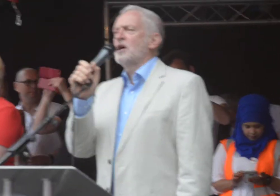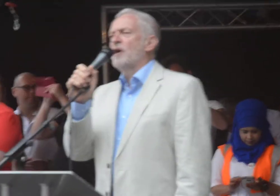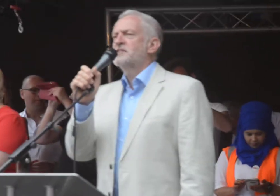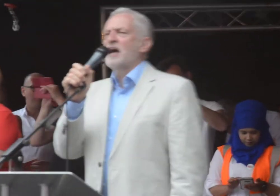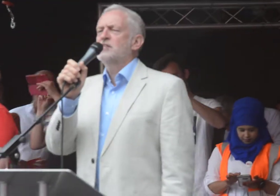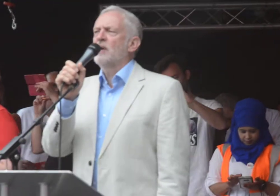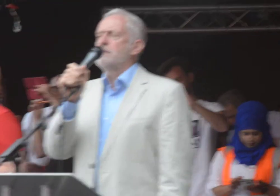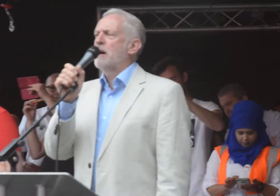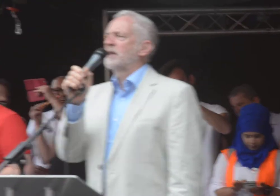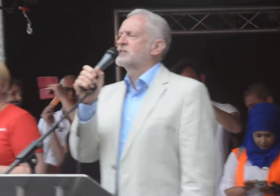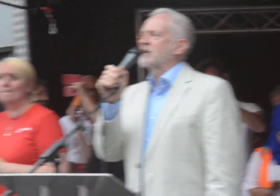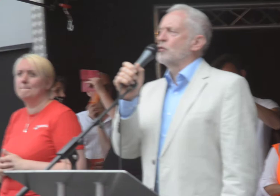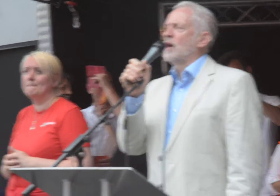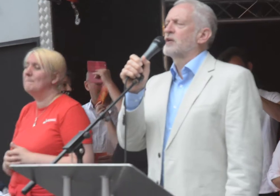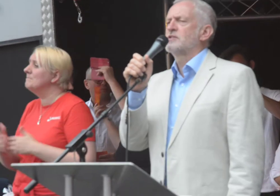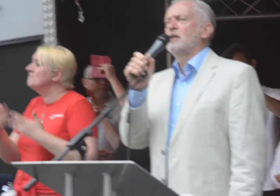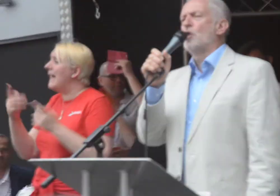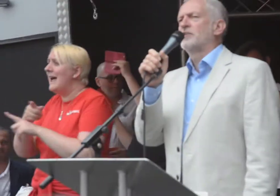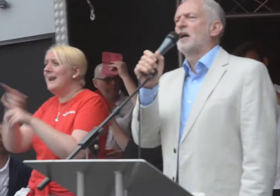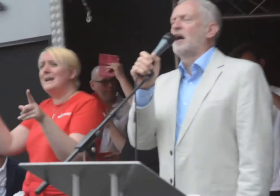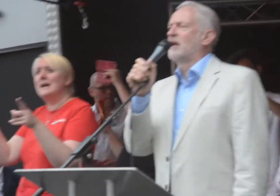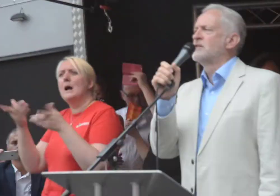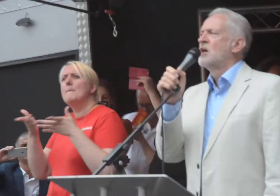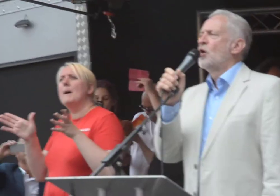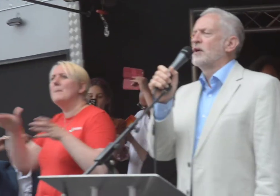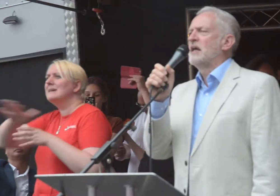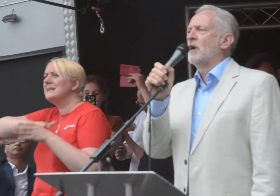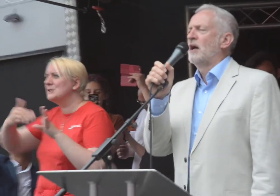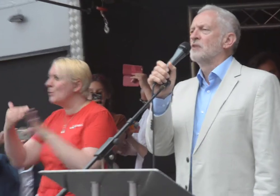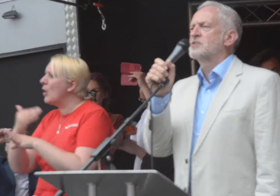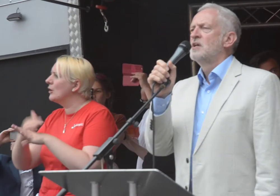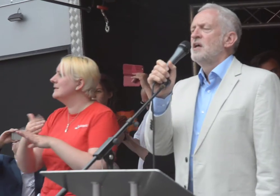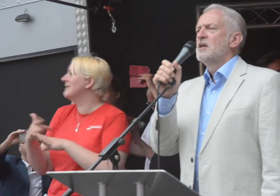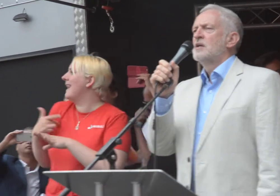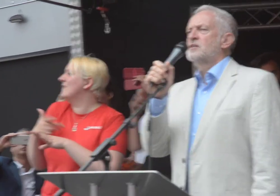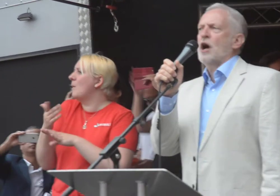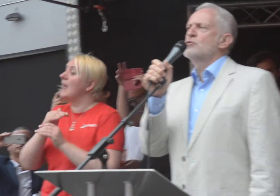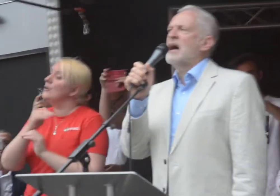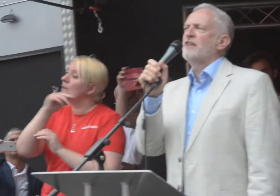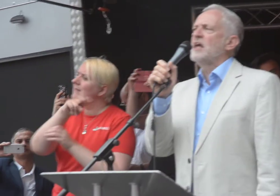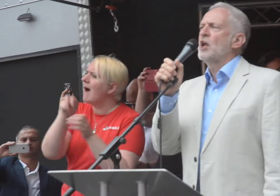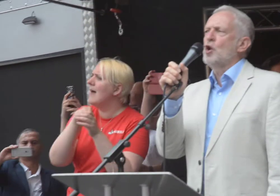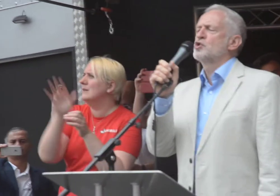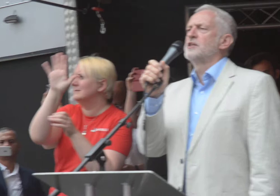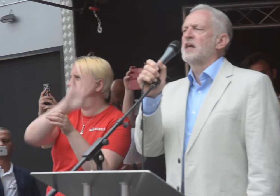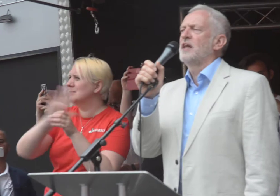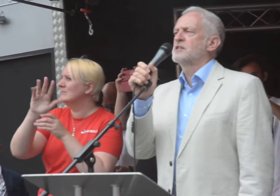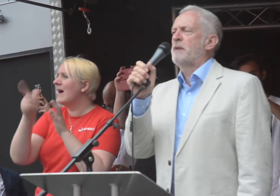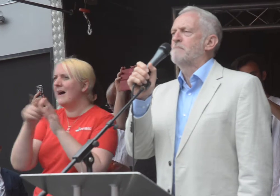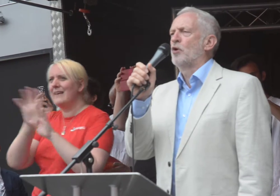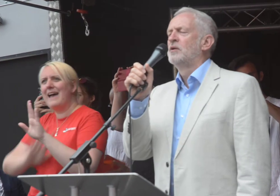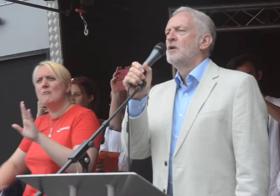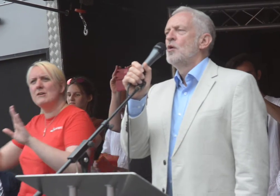And so I say to any public sector workers in Northern Ireland or anywhere else, don't have any illusions in